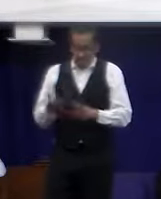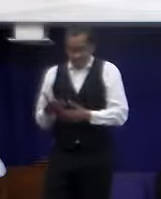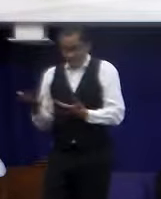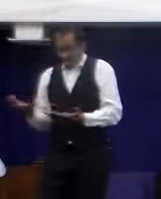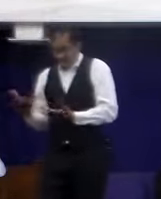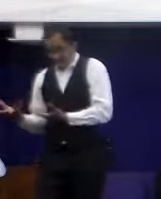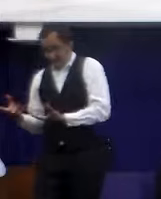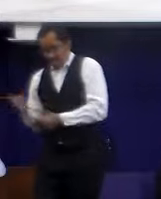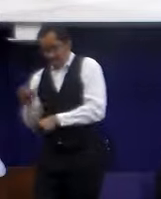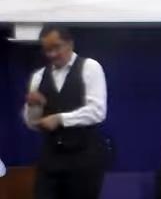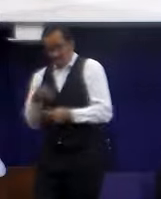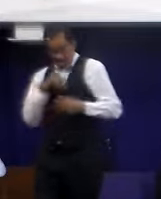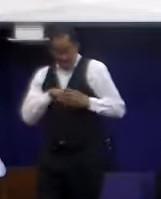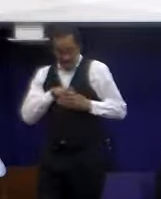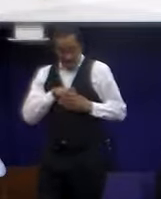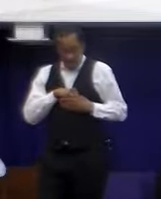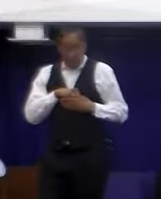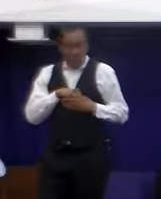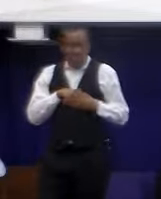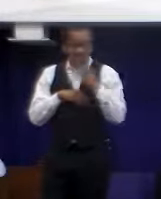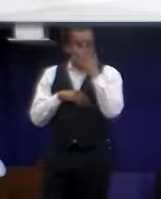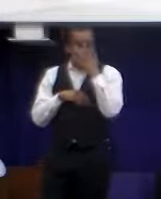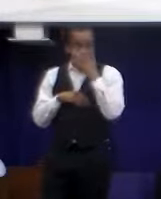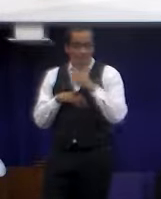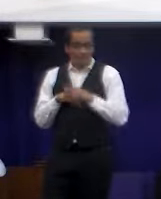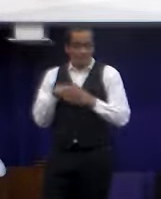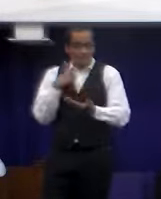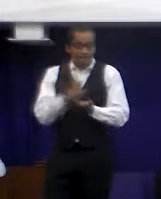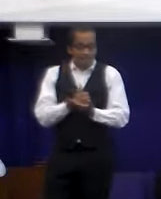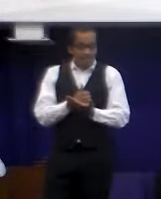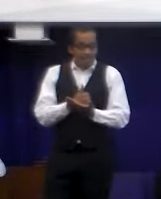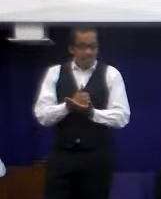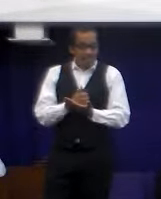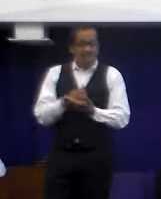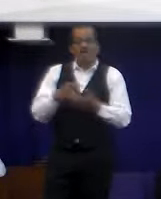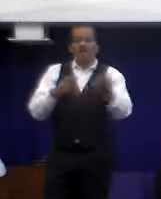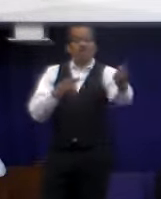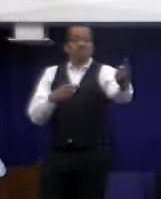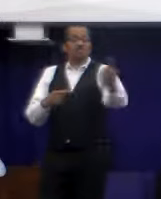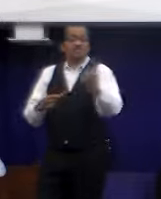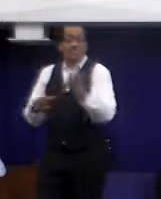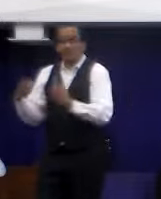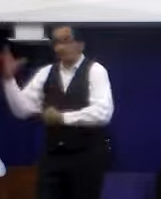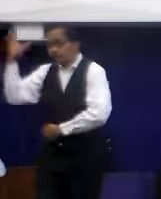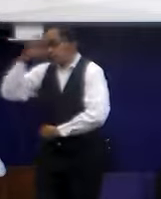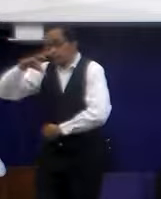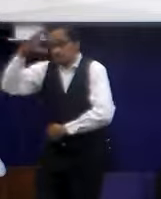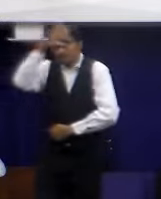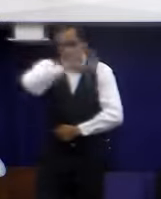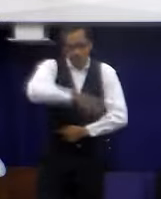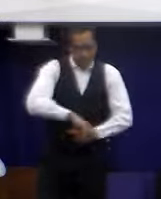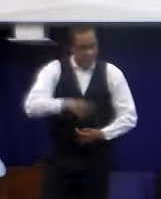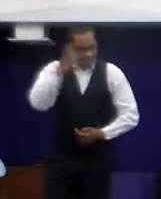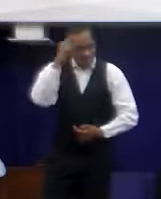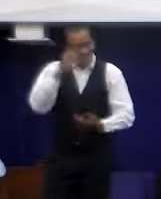Amen. They here, they come here because they're going to do on Sunday. Amen. But you should come here looking for something. And I know